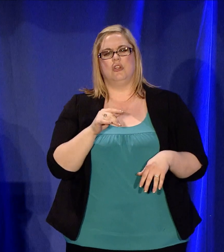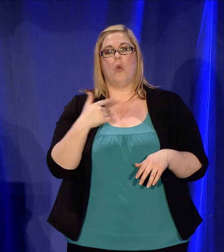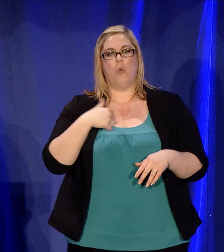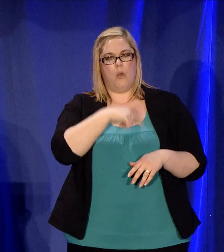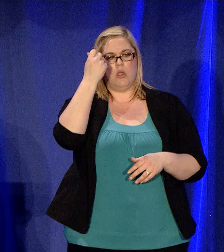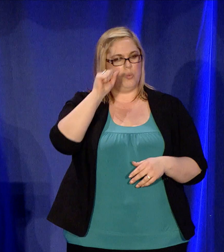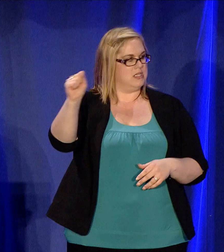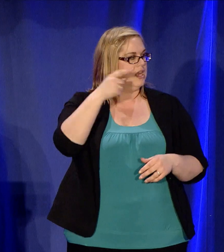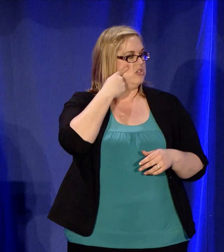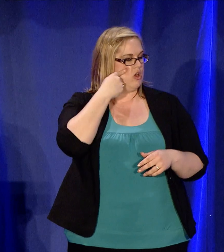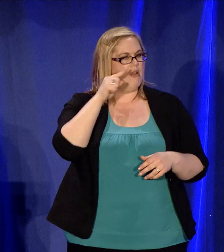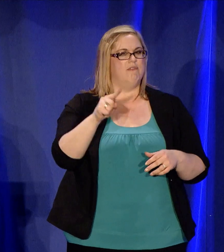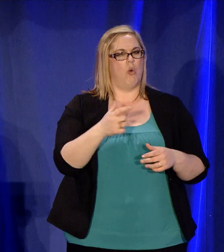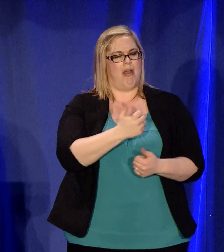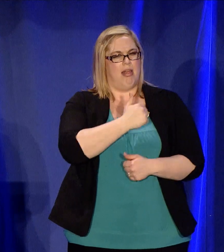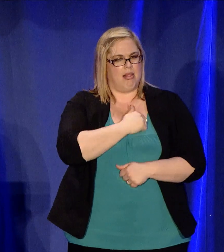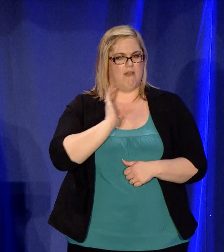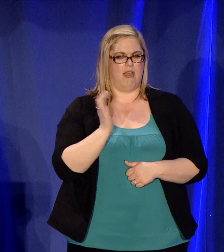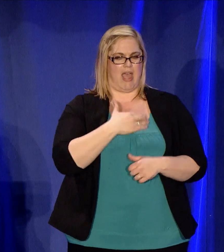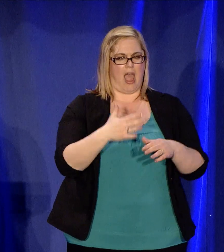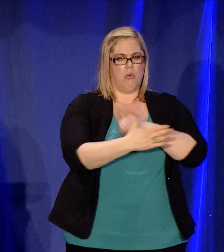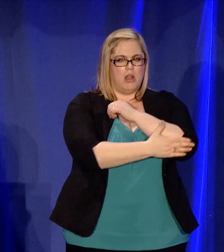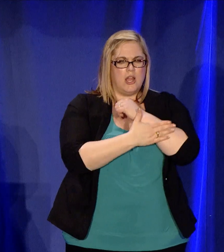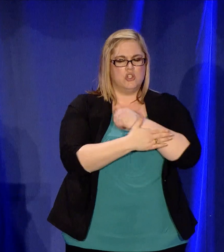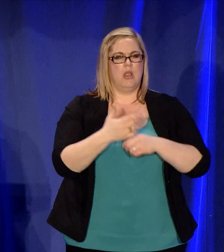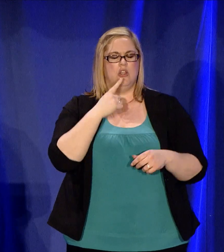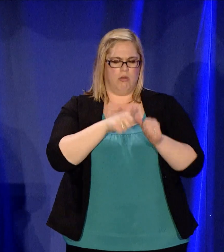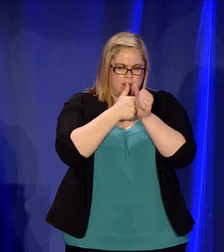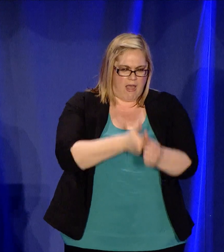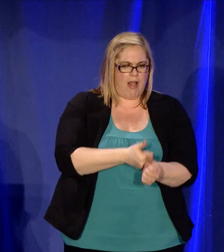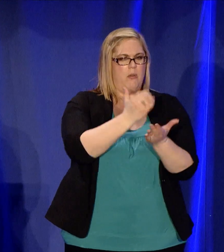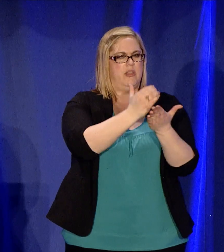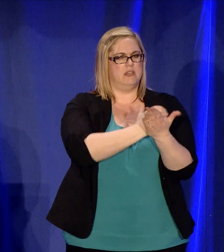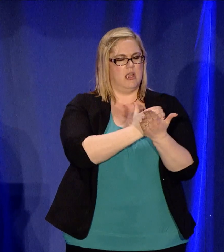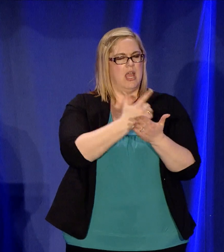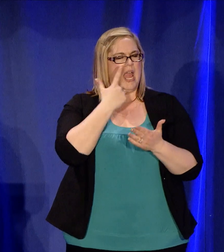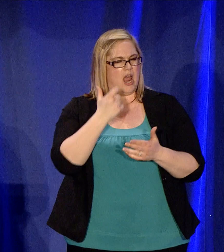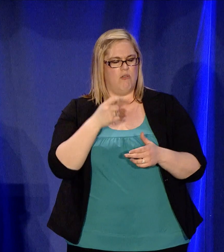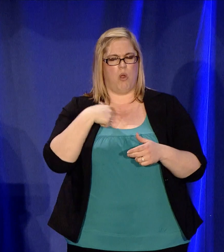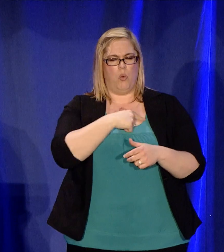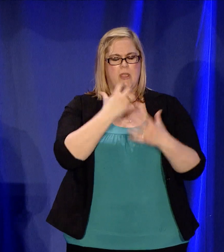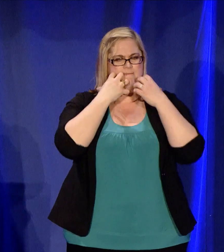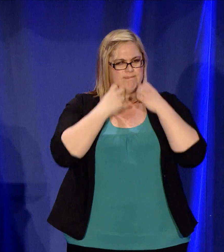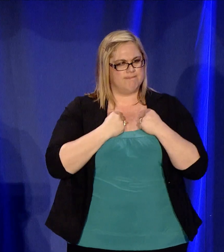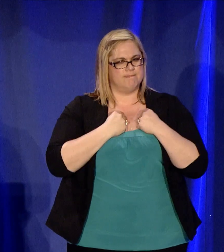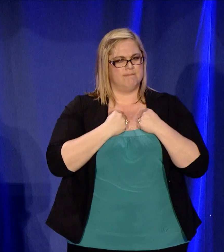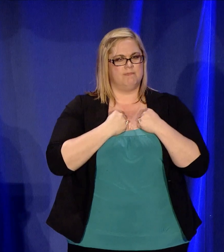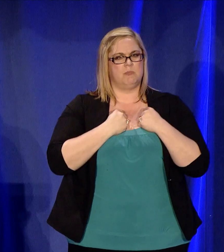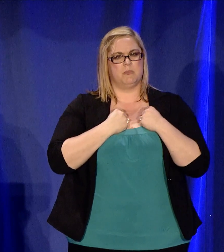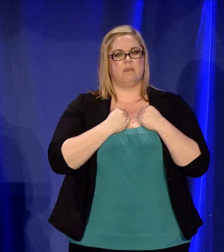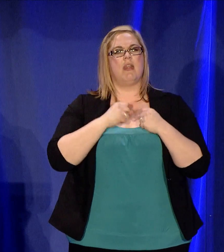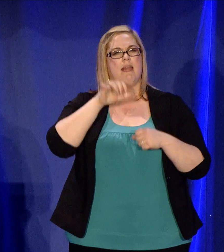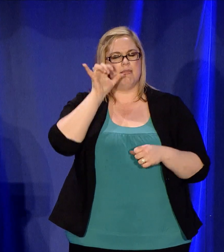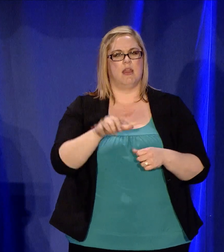We resist for love of country, for adherence to our Constitution, out of fidelity to all we hold dear.